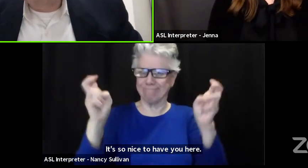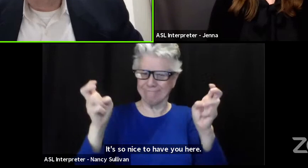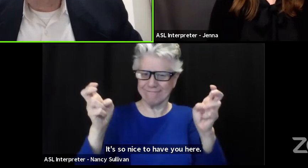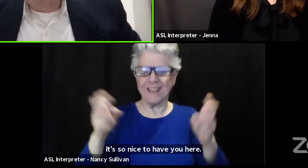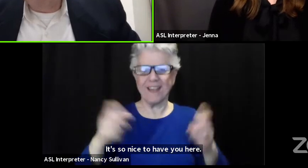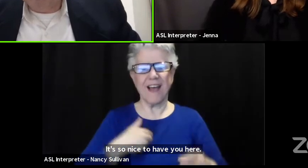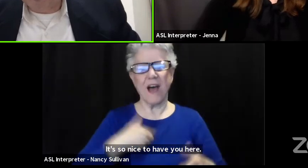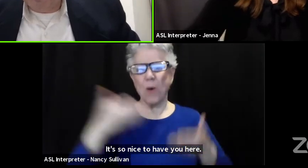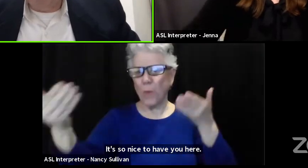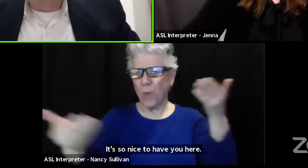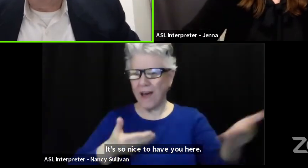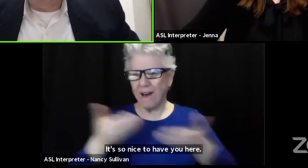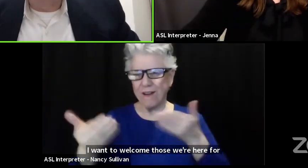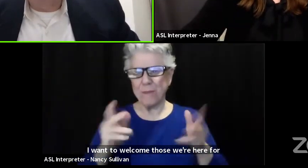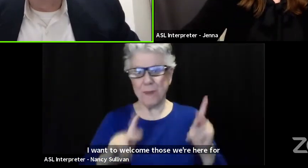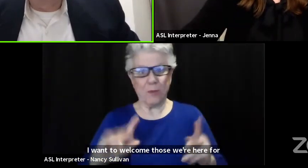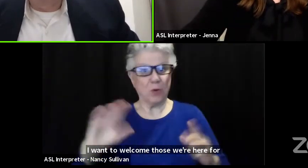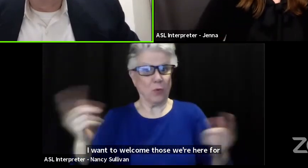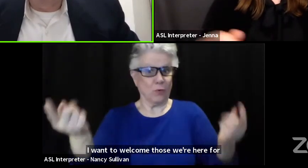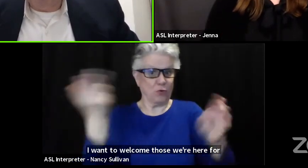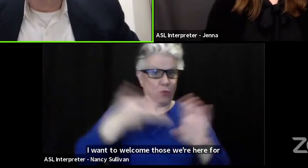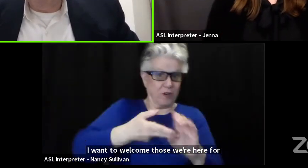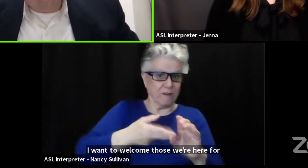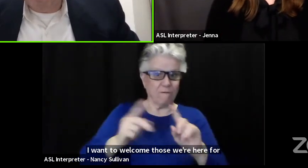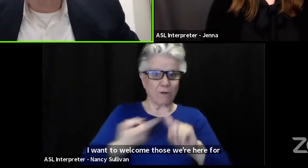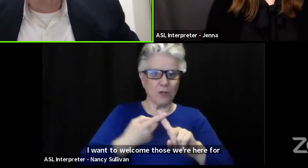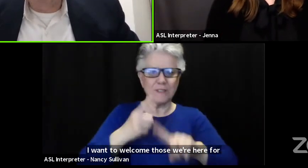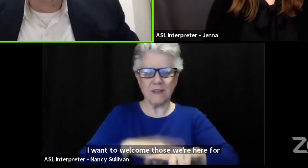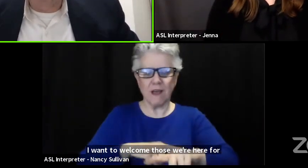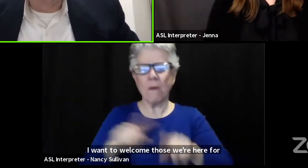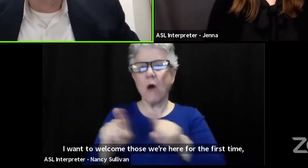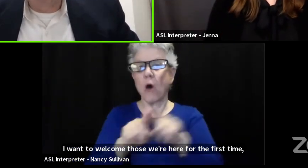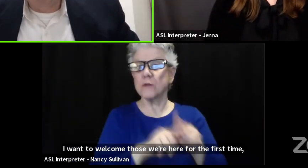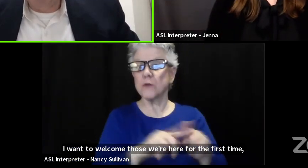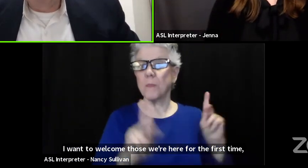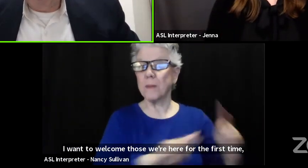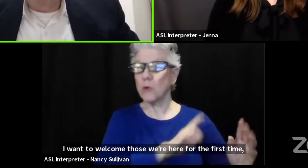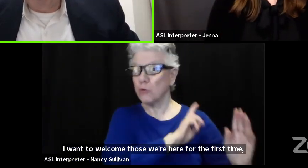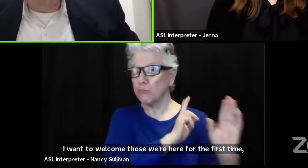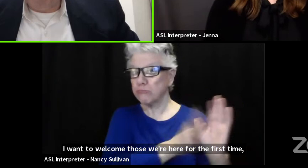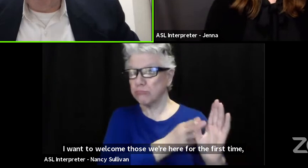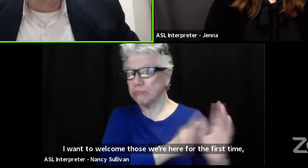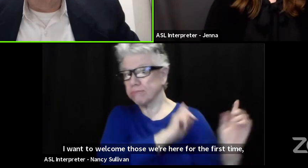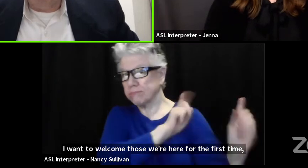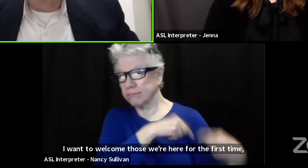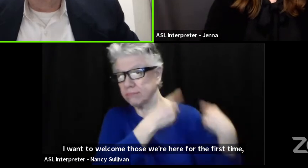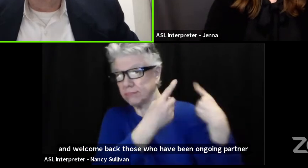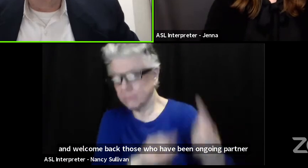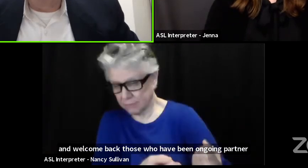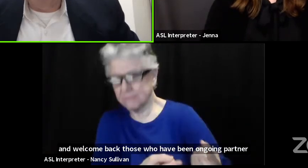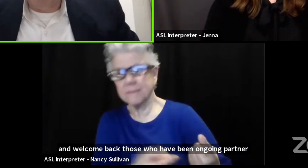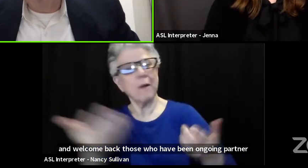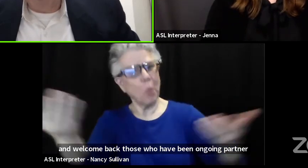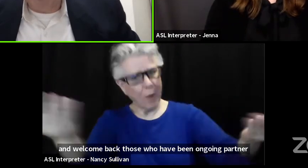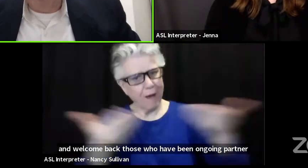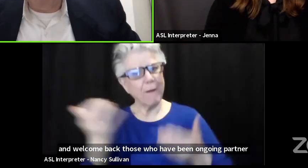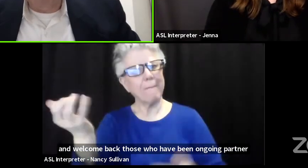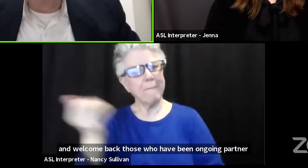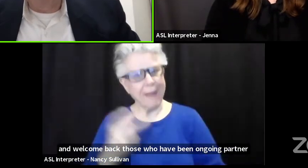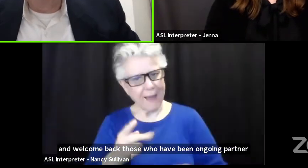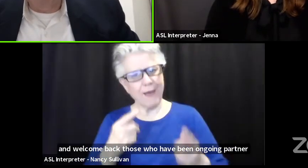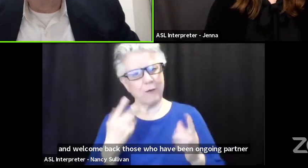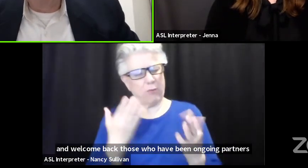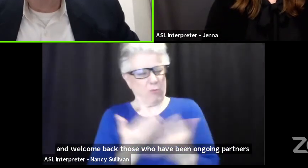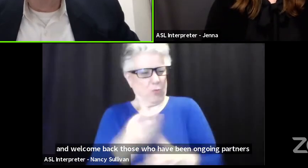welcome those who are here for the first time and welcome back those who have been ongoing partners in our Hispanic